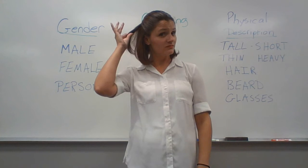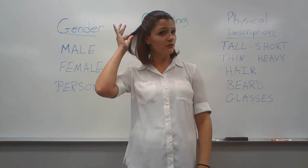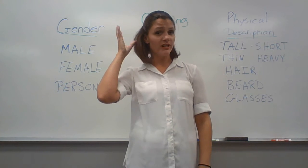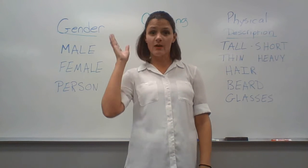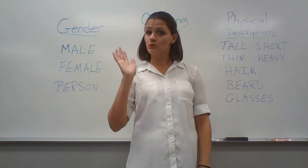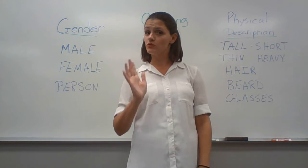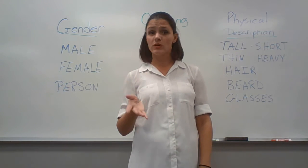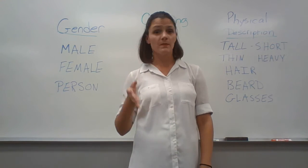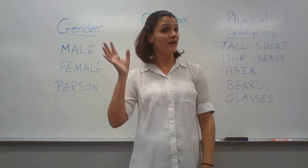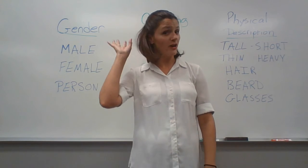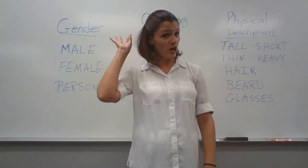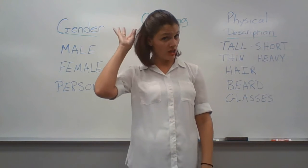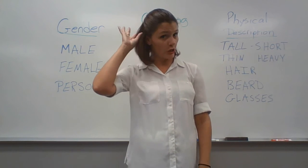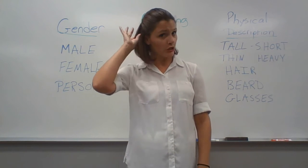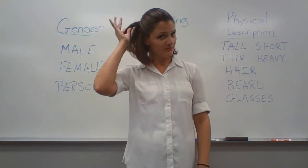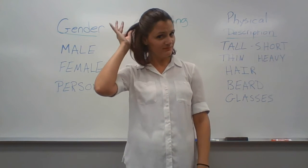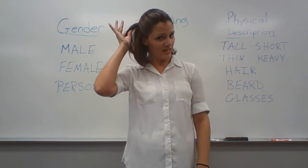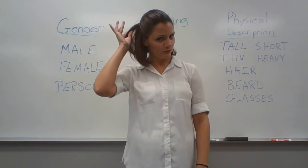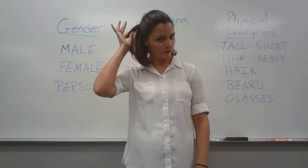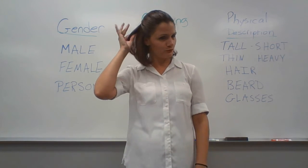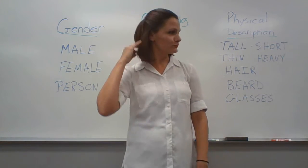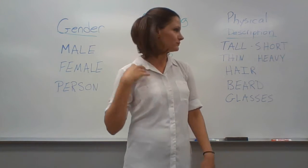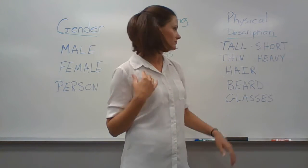Right now we'll just worry about hair color.